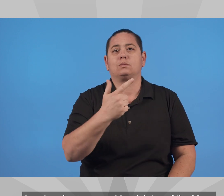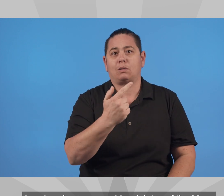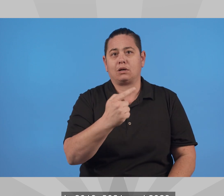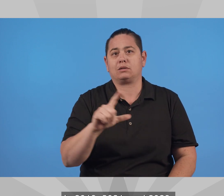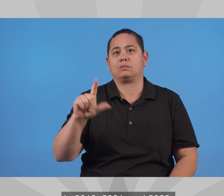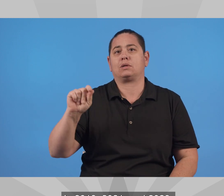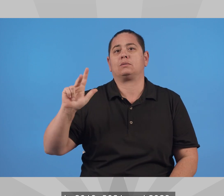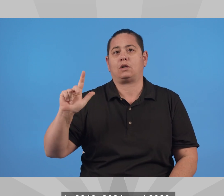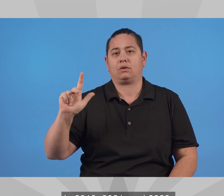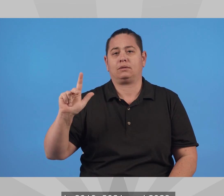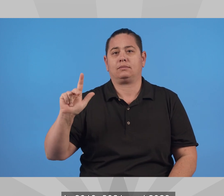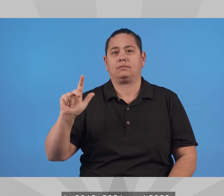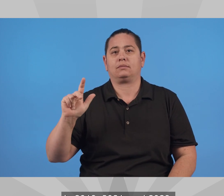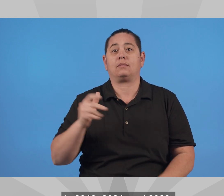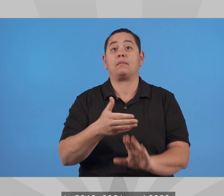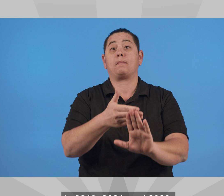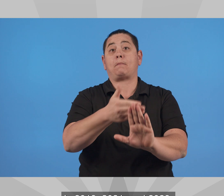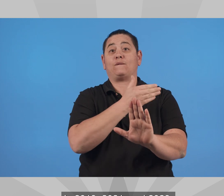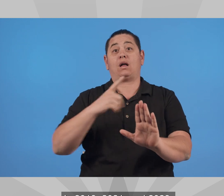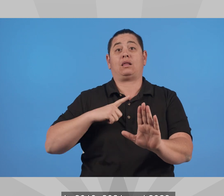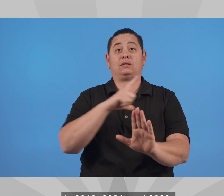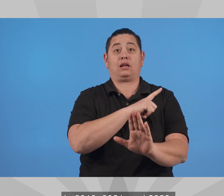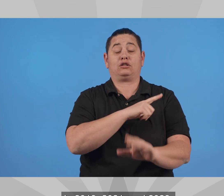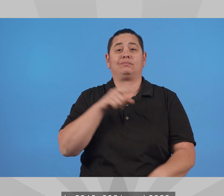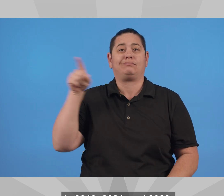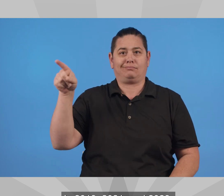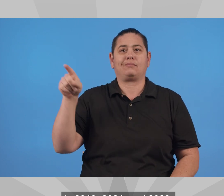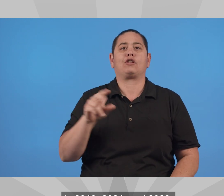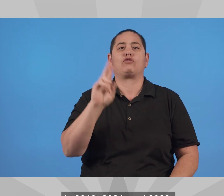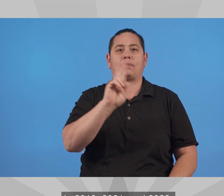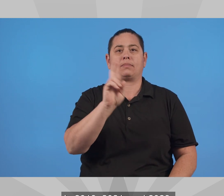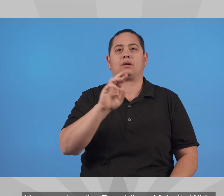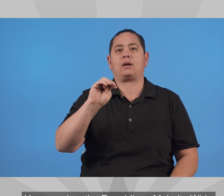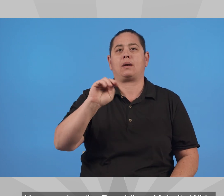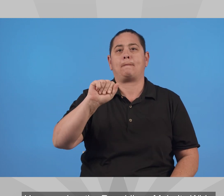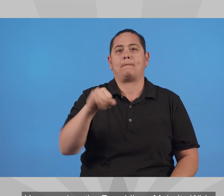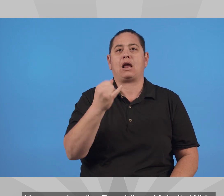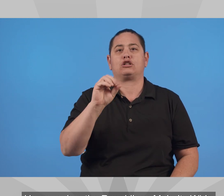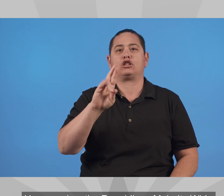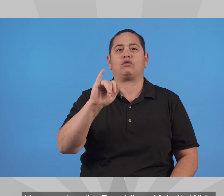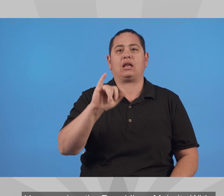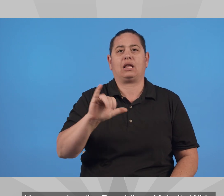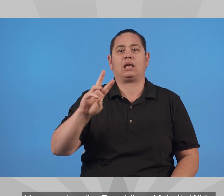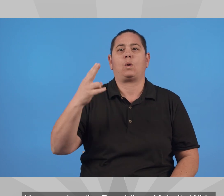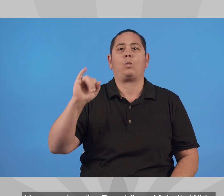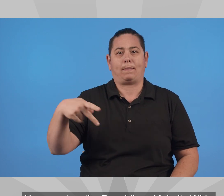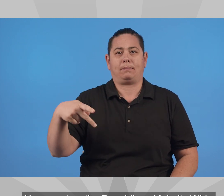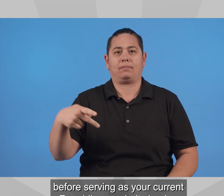in 2019, 2021, and 2023. He served as the Republican Majority Whip